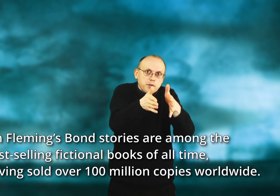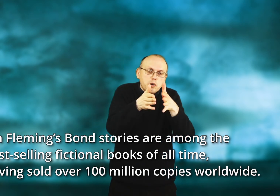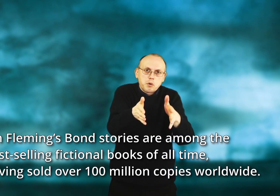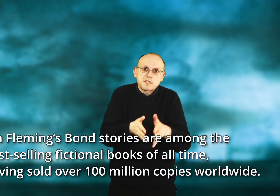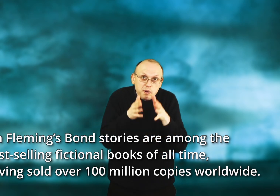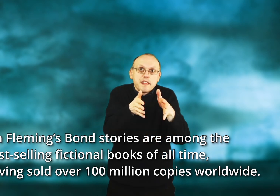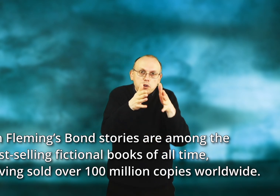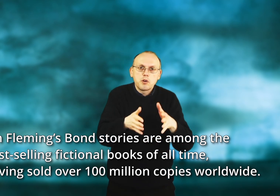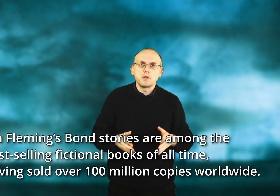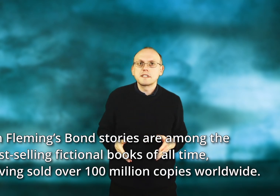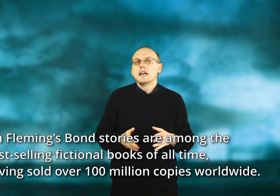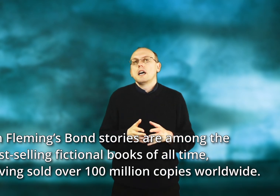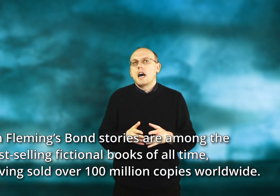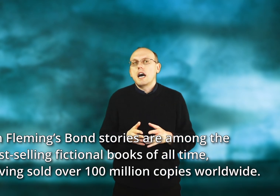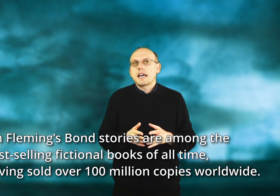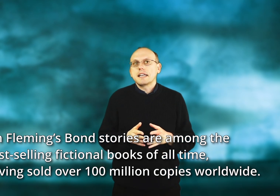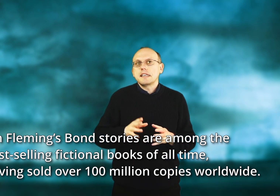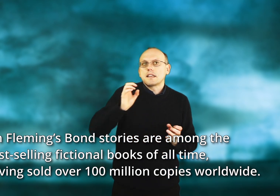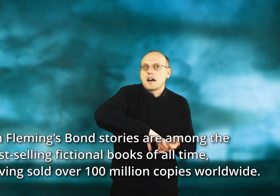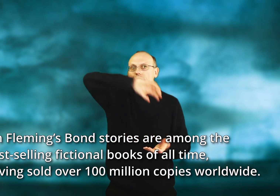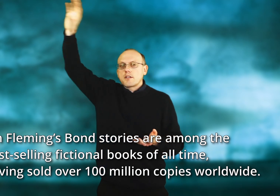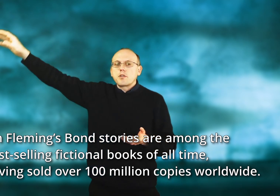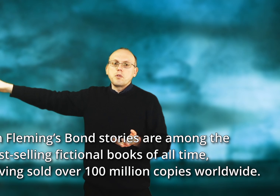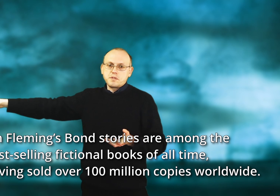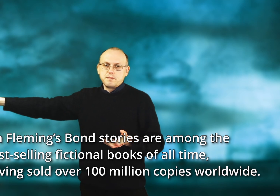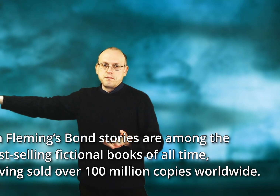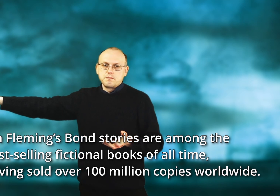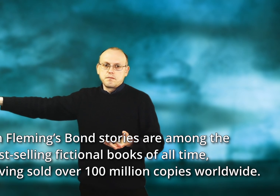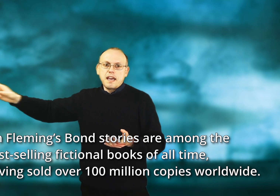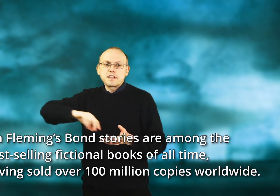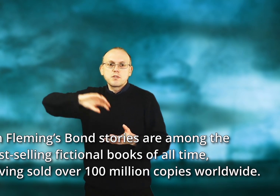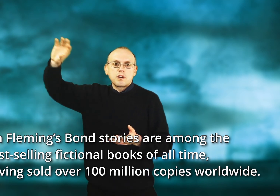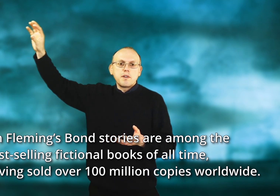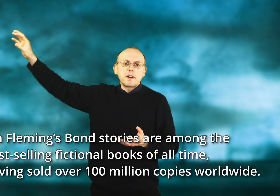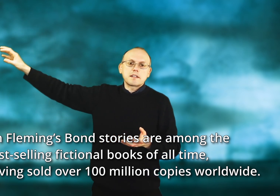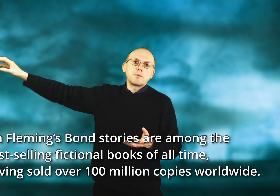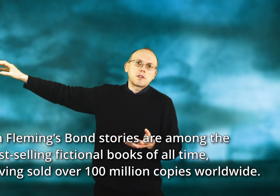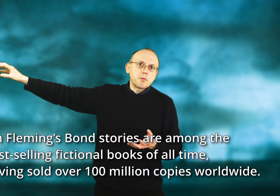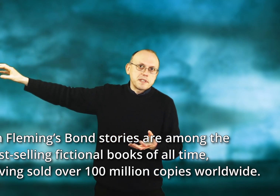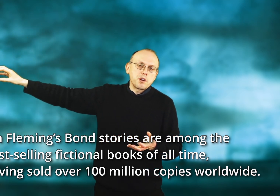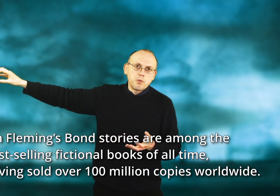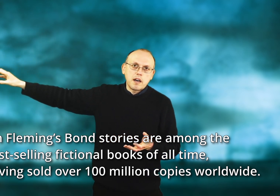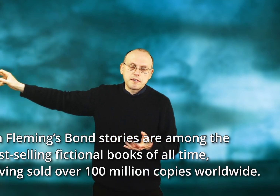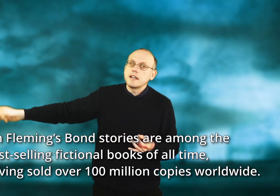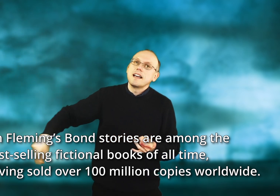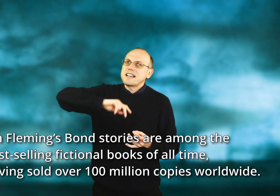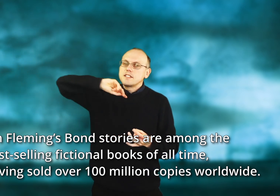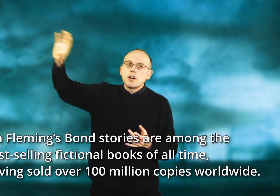clause, within the clause, I add it at the end of the clause, having sold over 100 million copies worldwide. That's